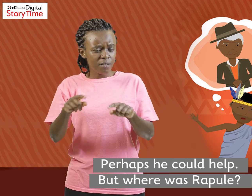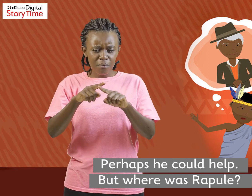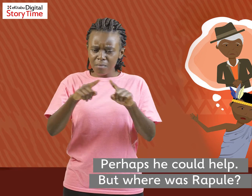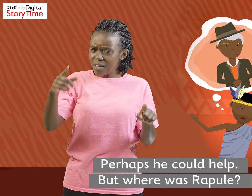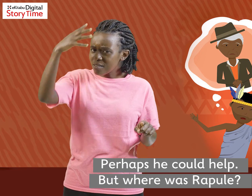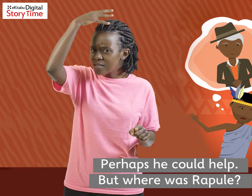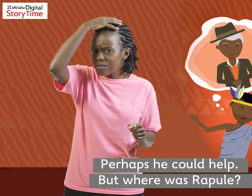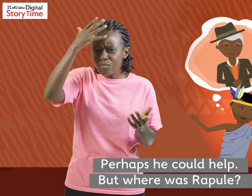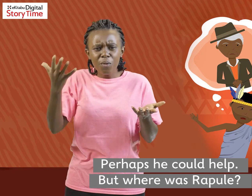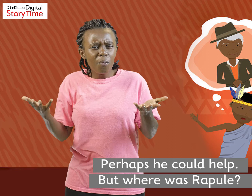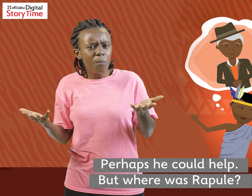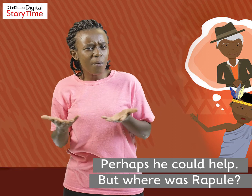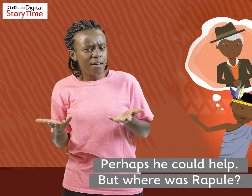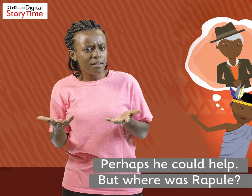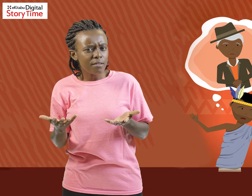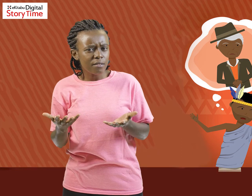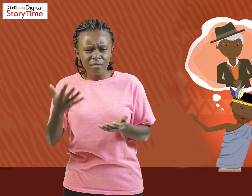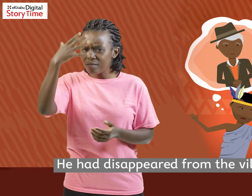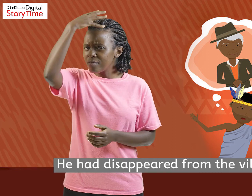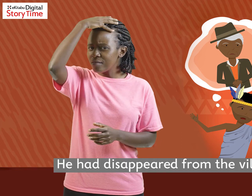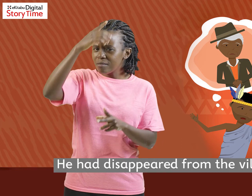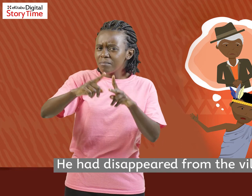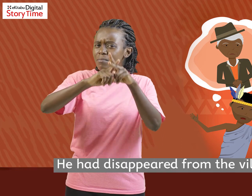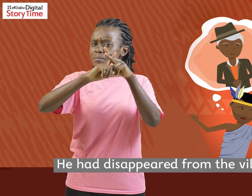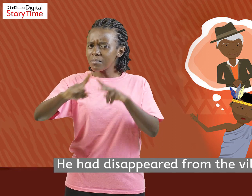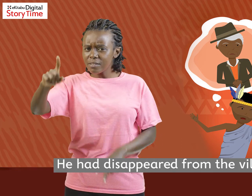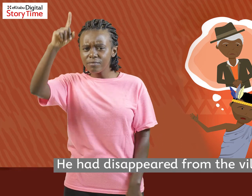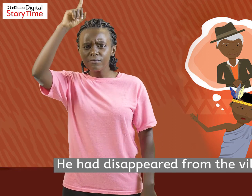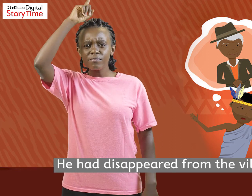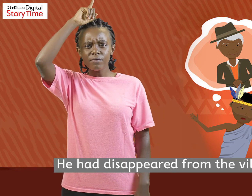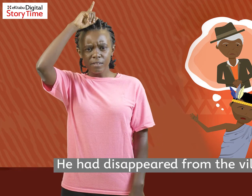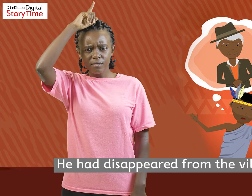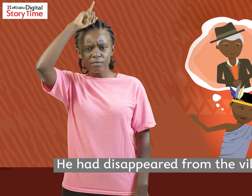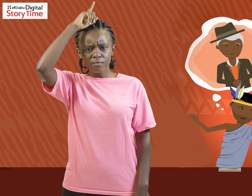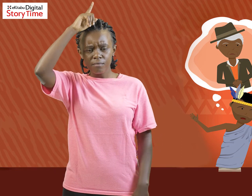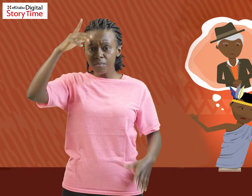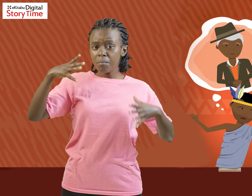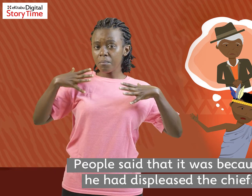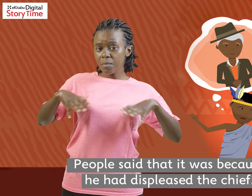But where was Rapule? He had disappeared from the village.